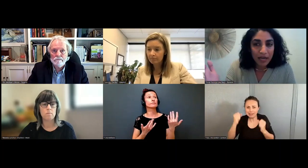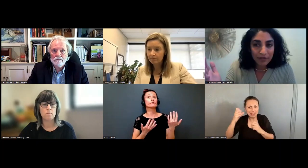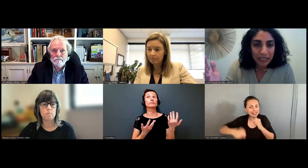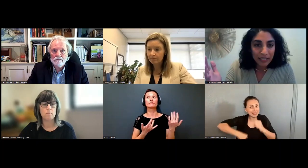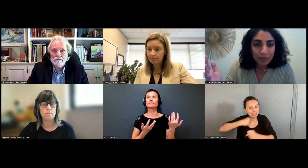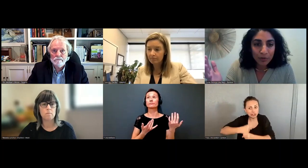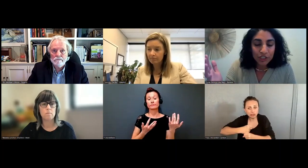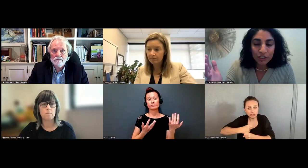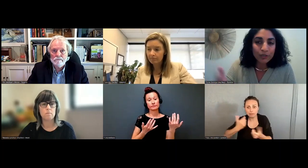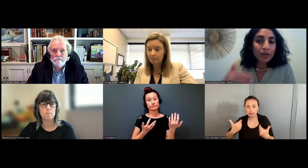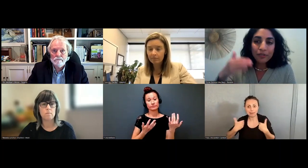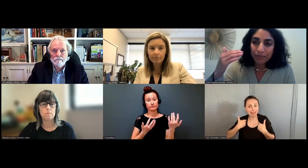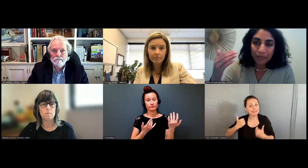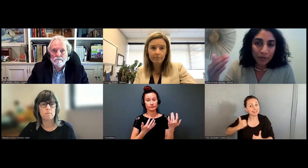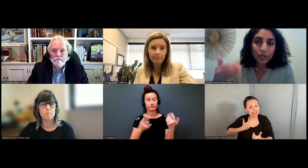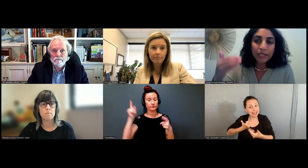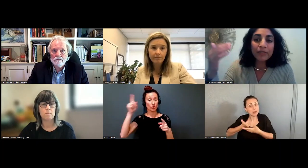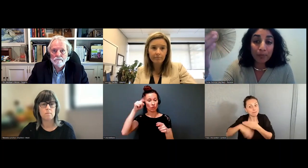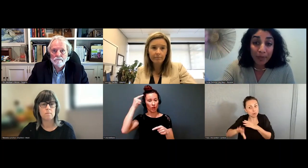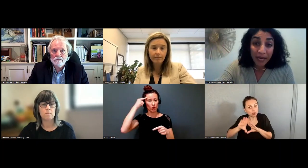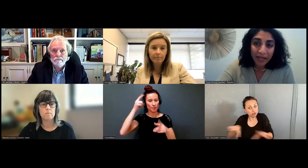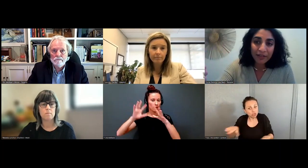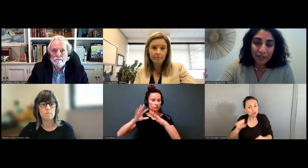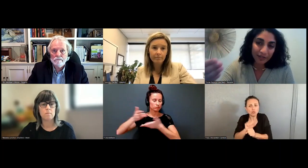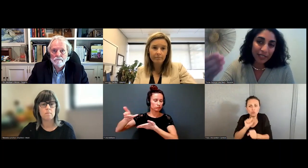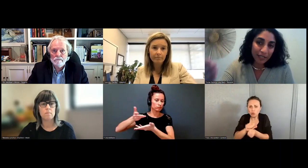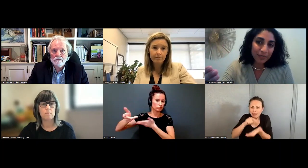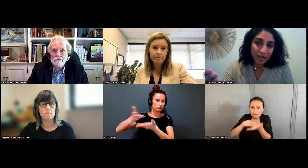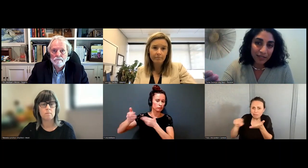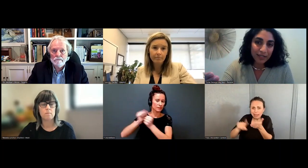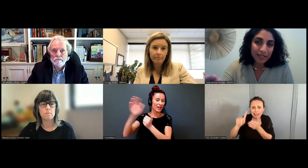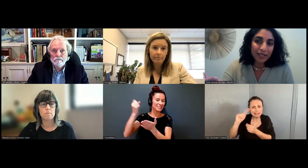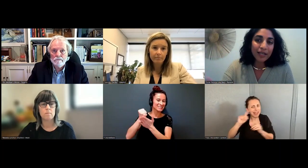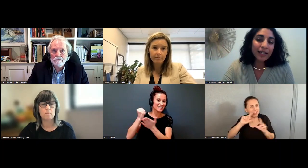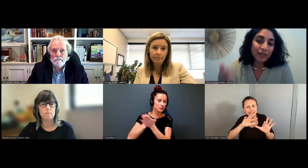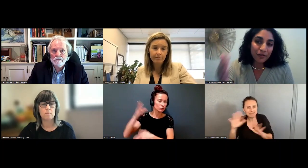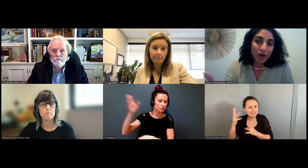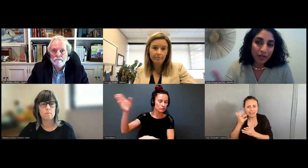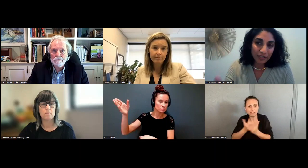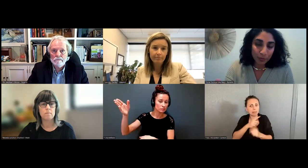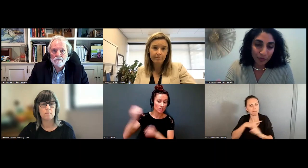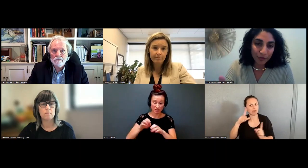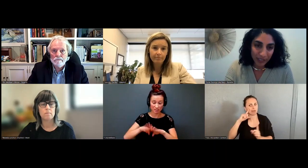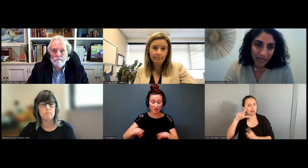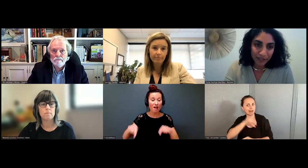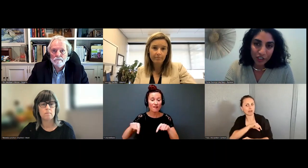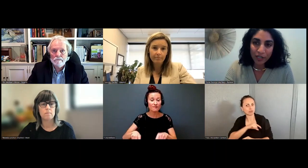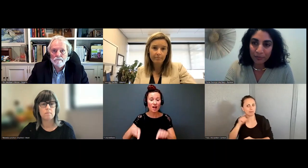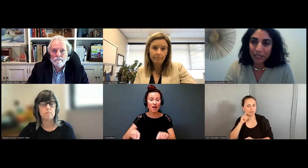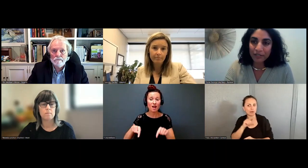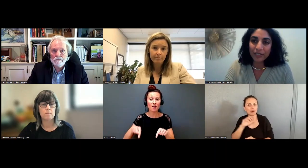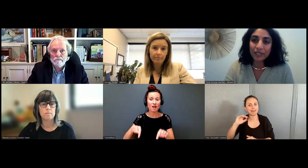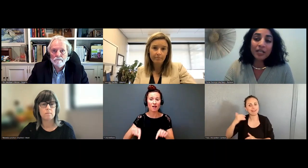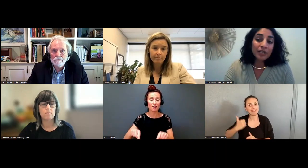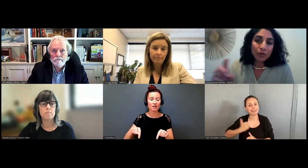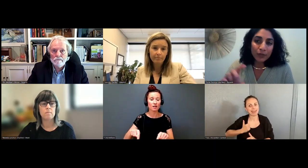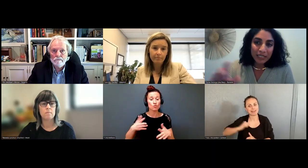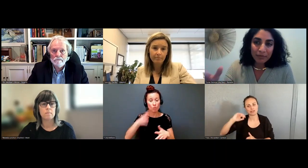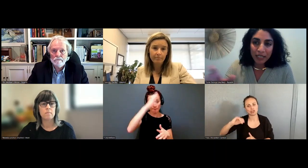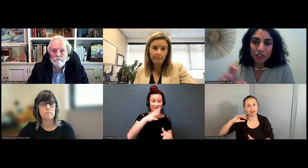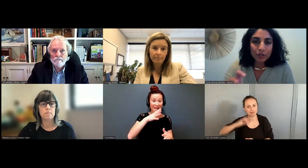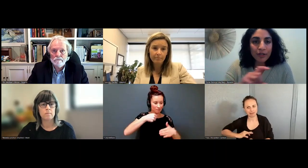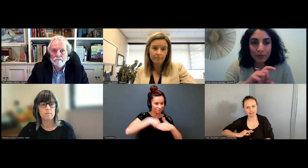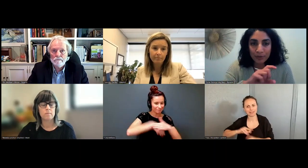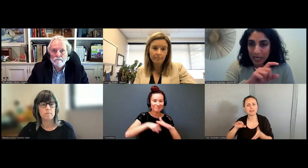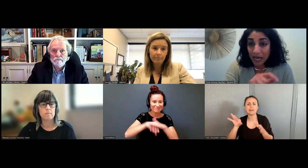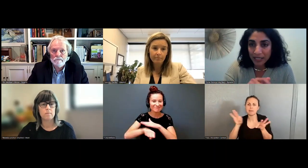may even have Canadian-born children. They're working, they're paying their income taxes, and they're not eligible for the Canada Child Benefit. So we need